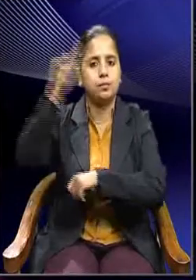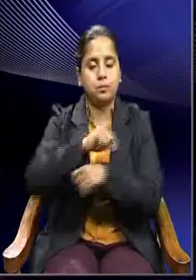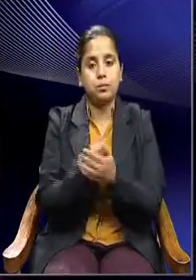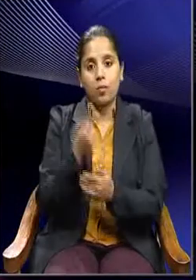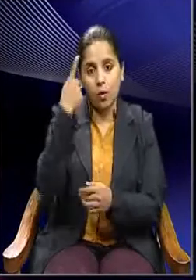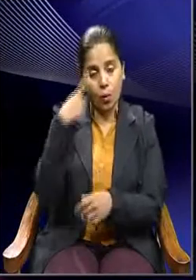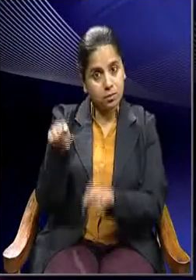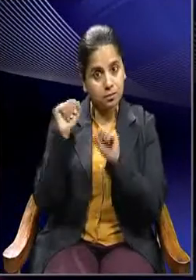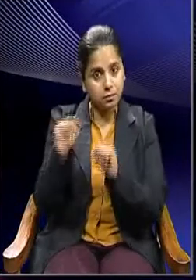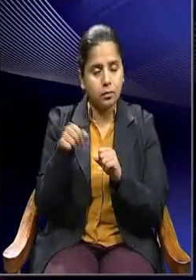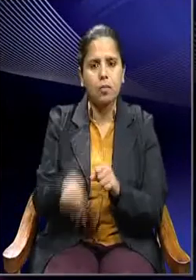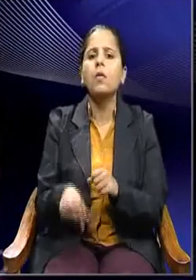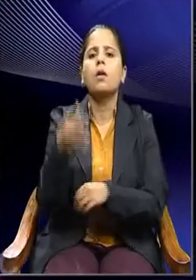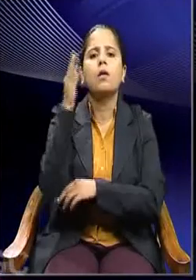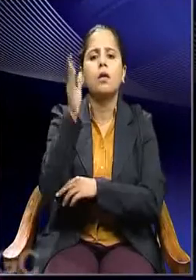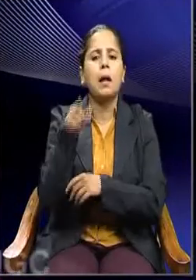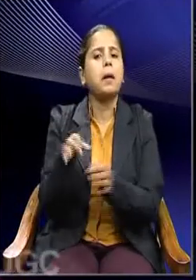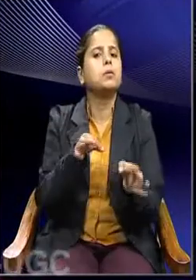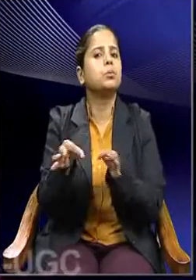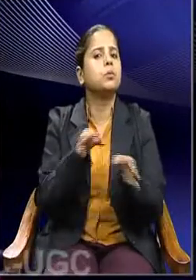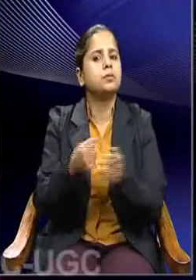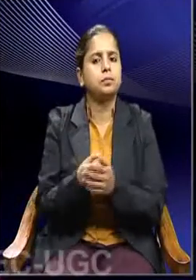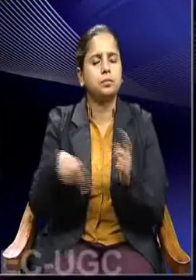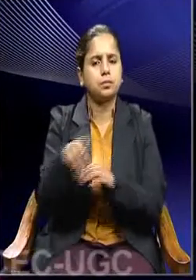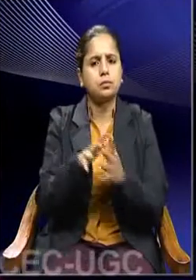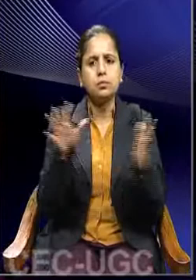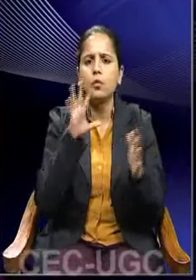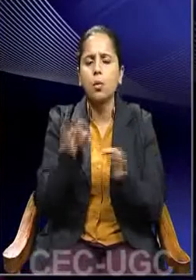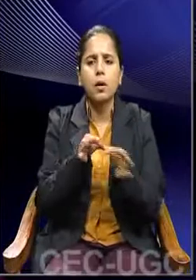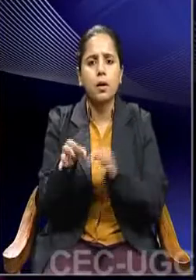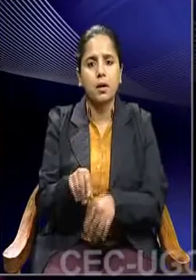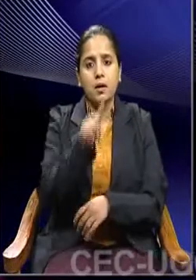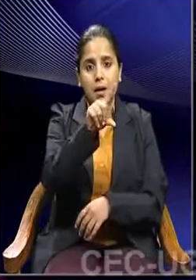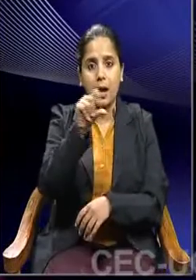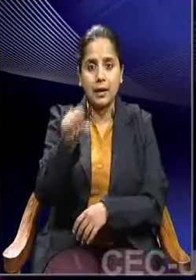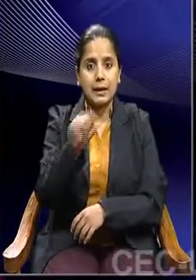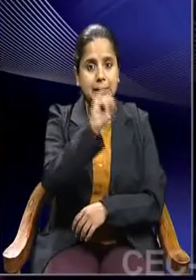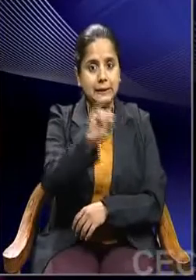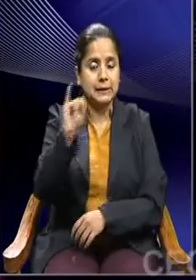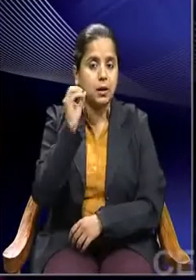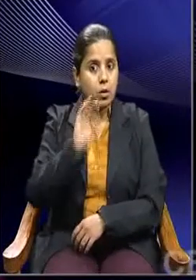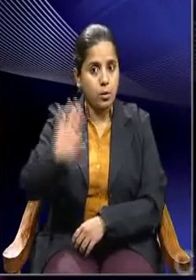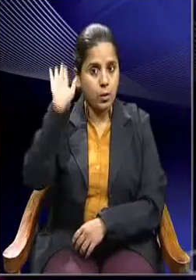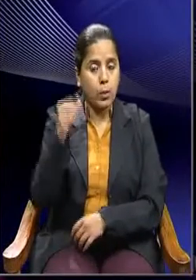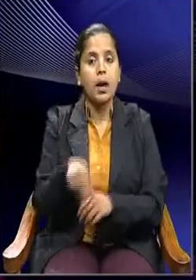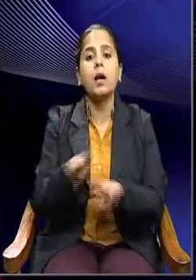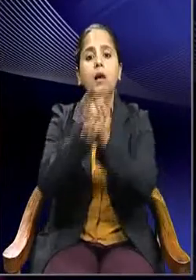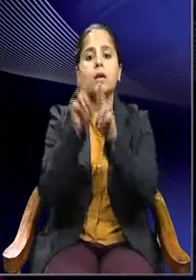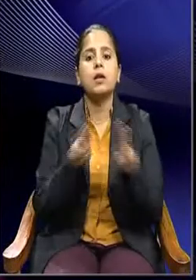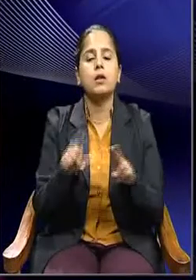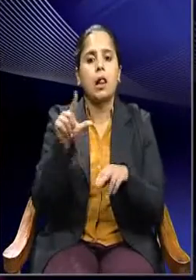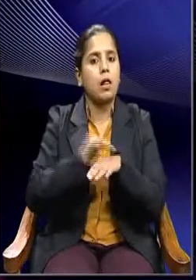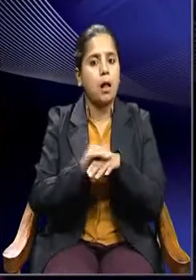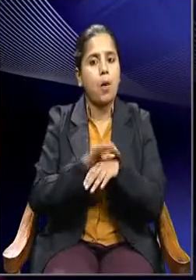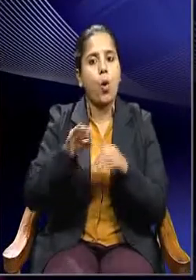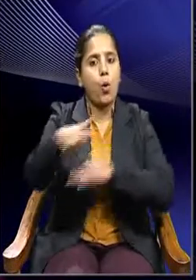that, this lecture will explain the main highlights of 1966 International Labour